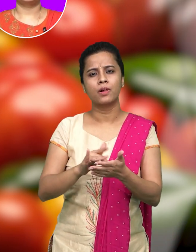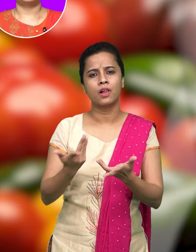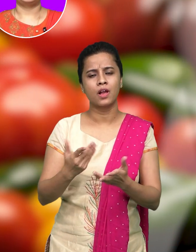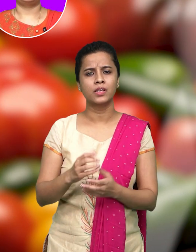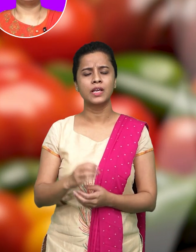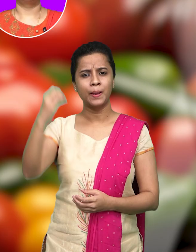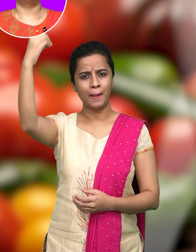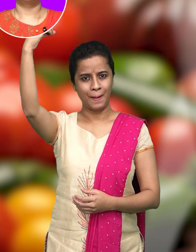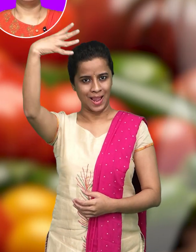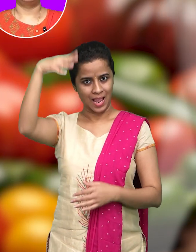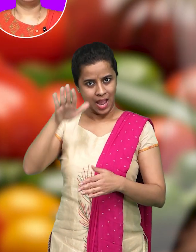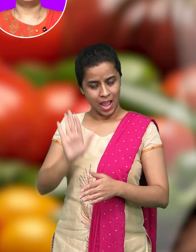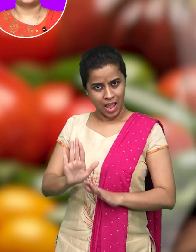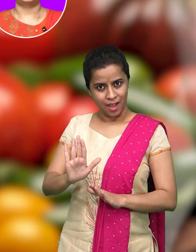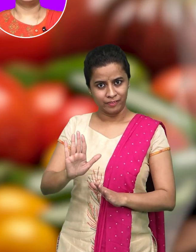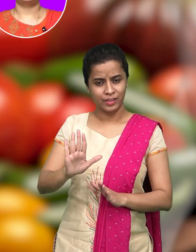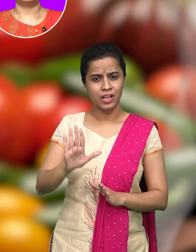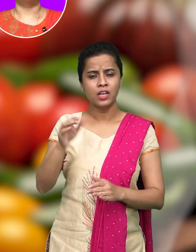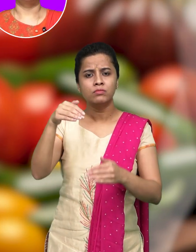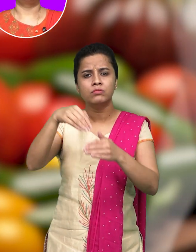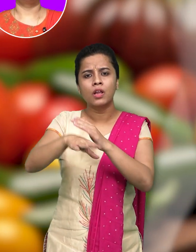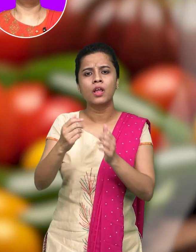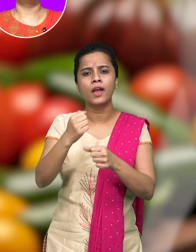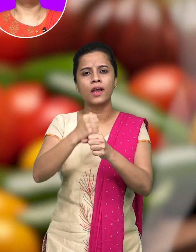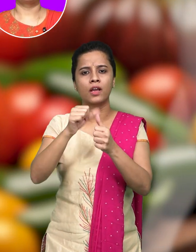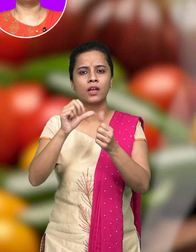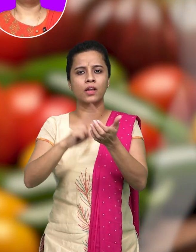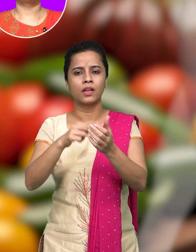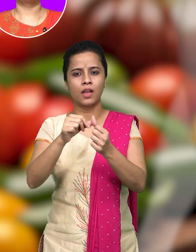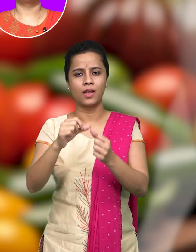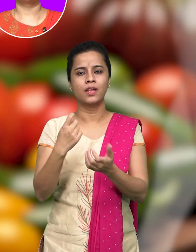of sunlight in the grana region.